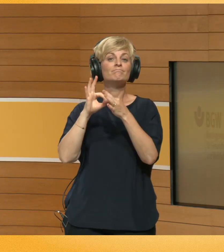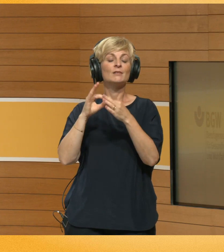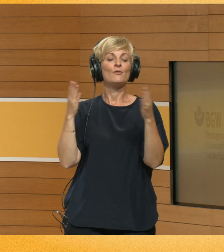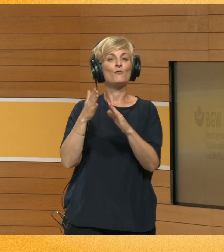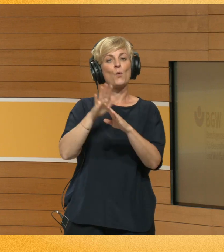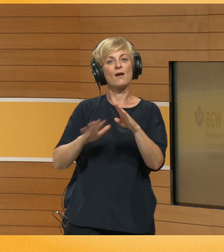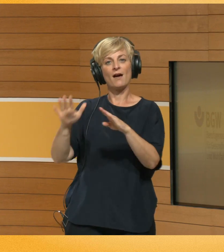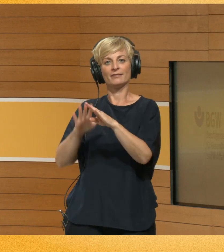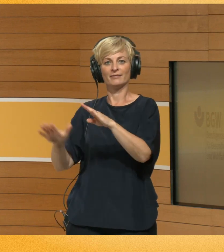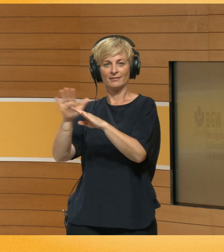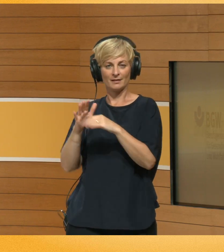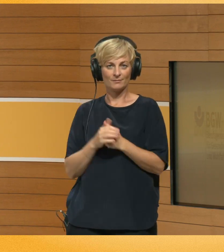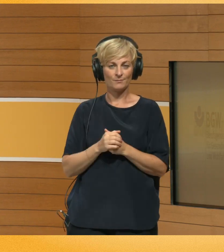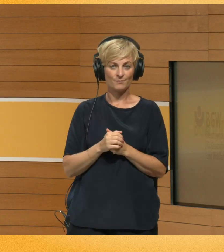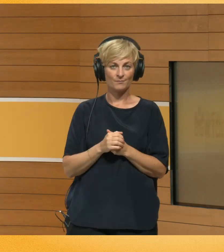etc.